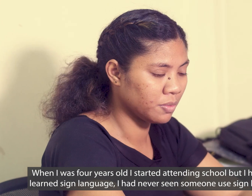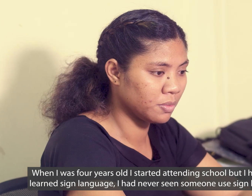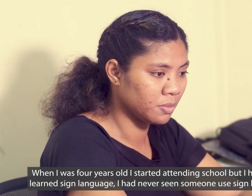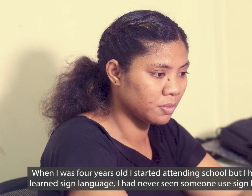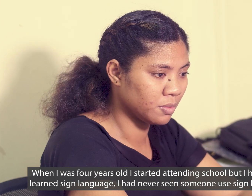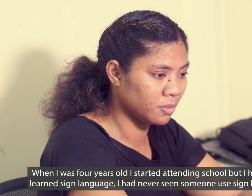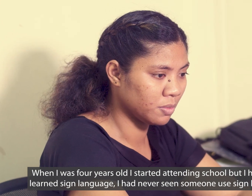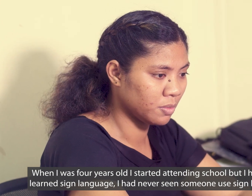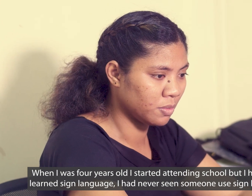use sign language.